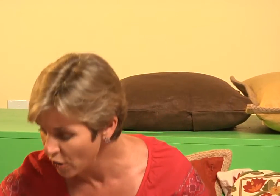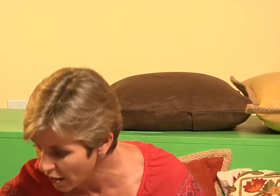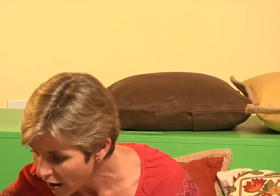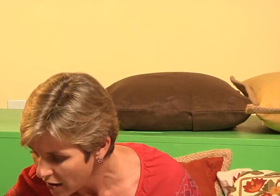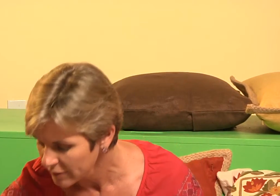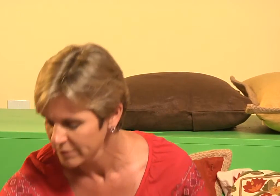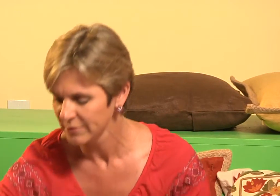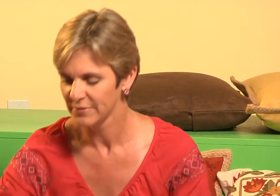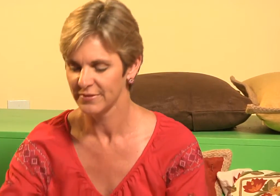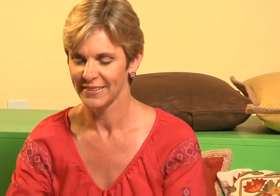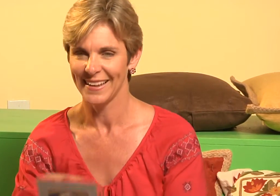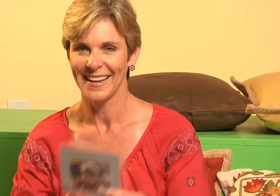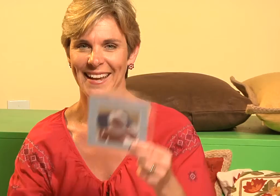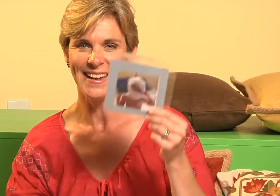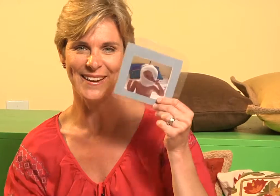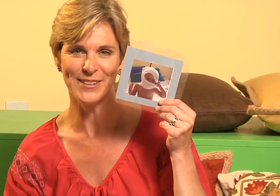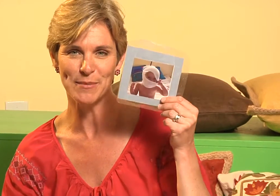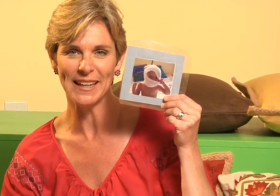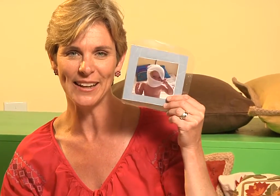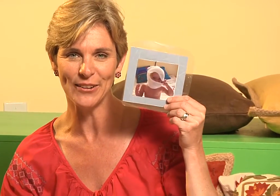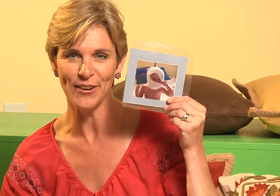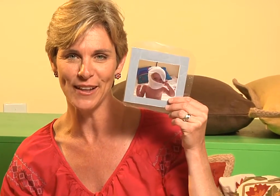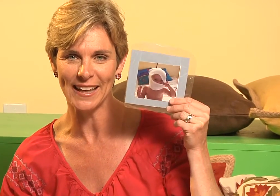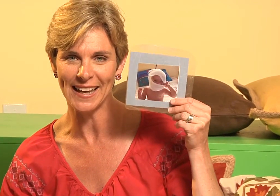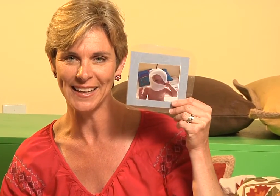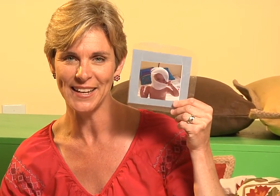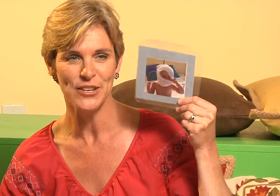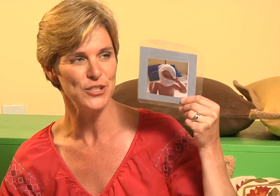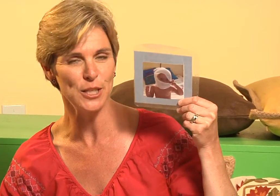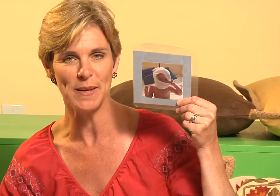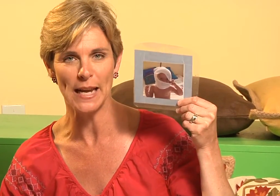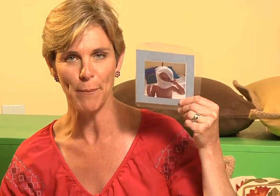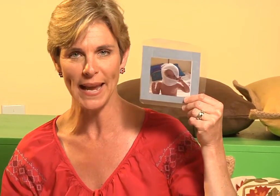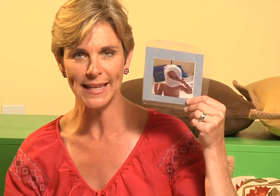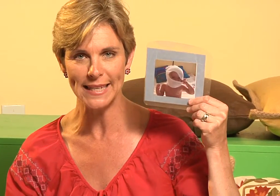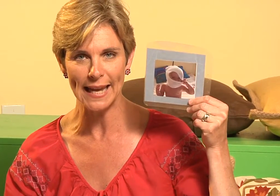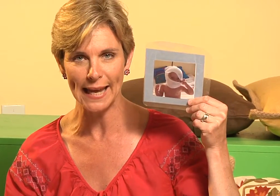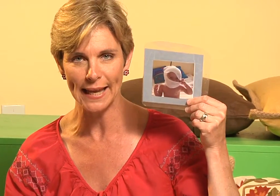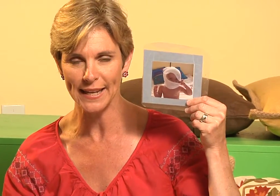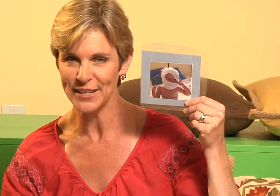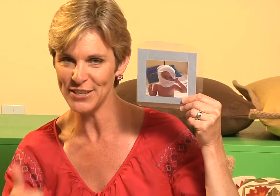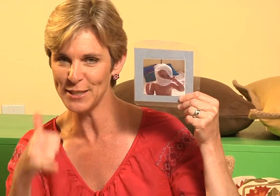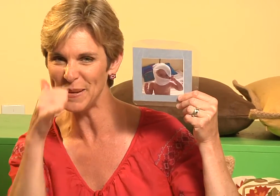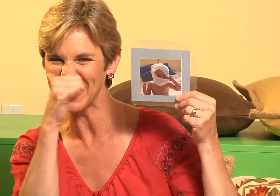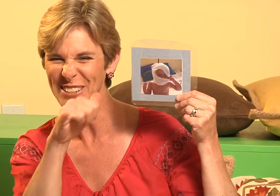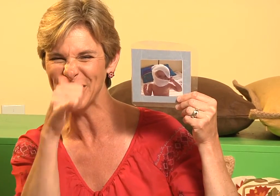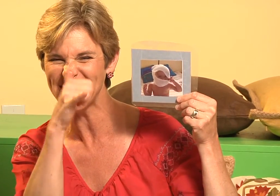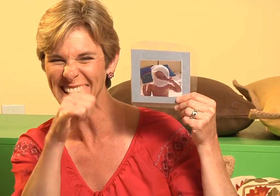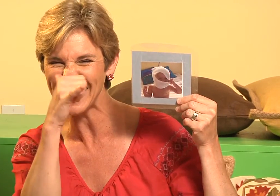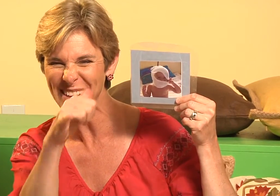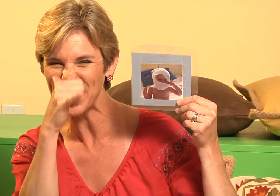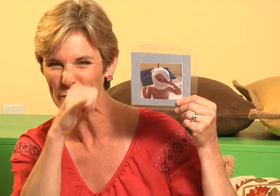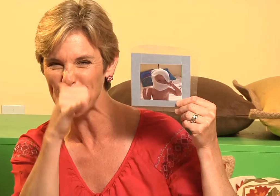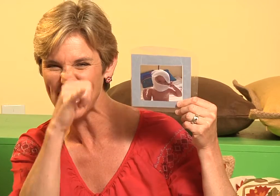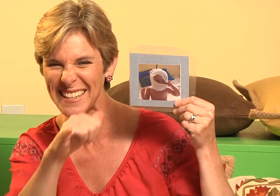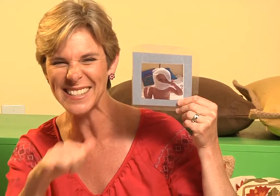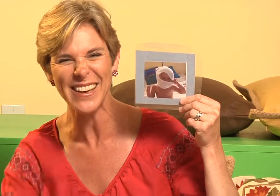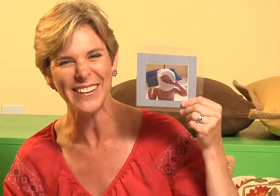Or, here's my little girl again. She's being a panty head. She's being so silly with her panties on her